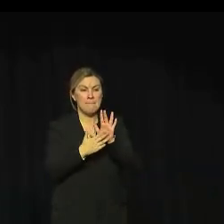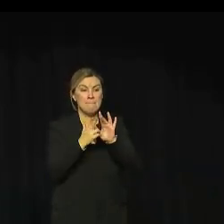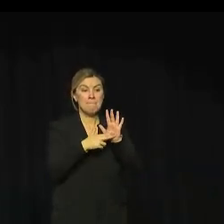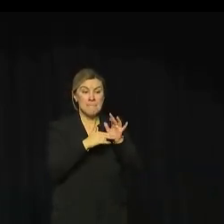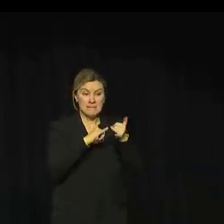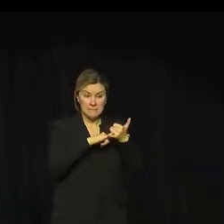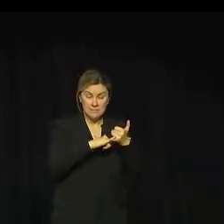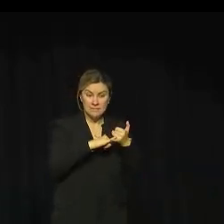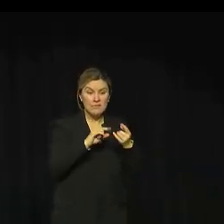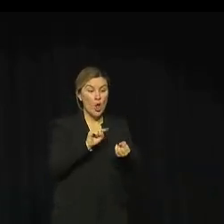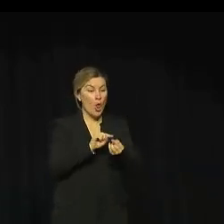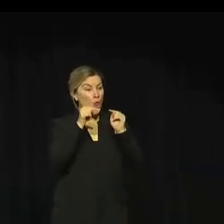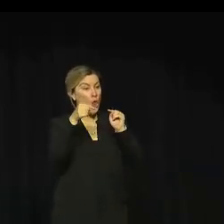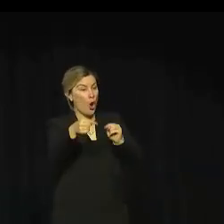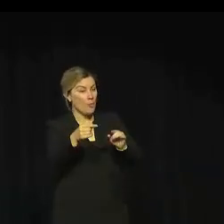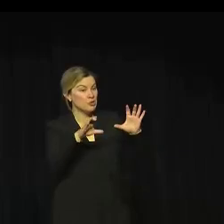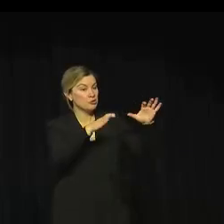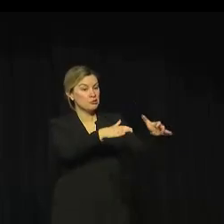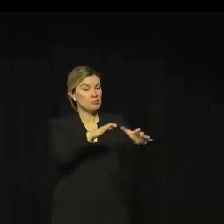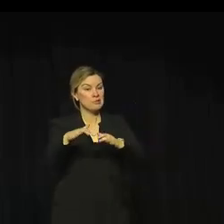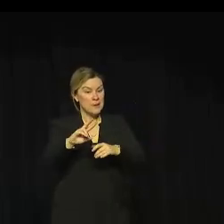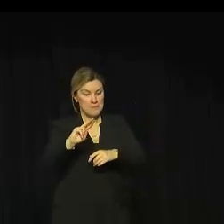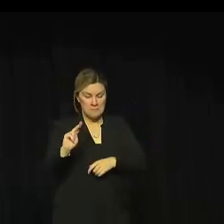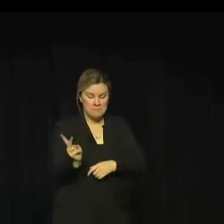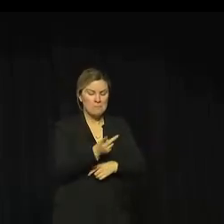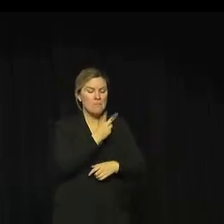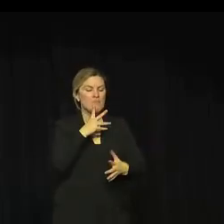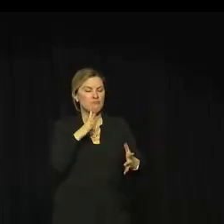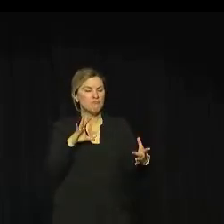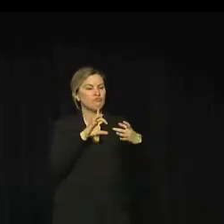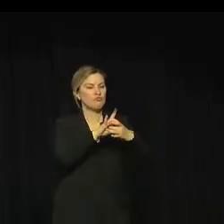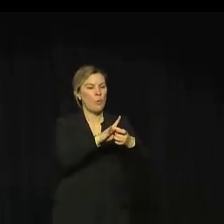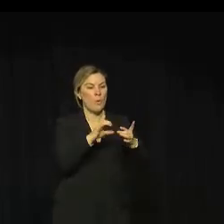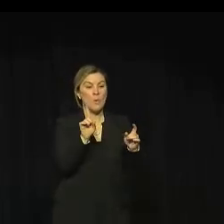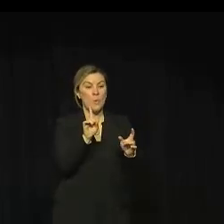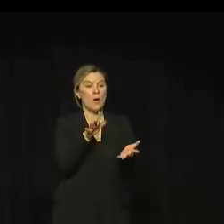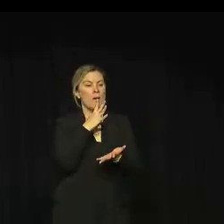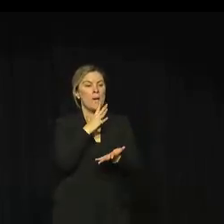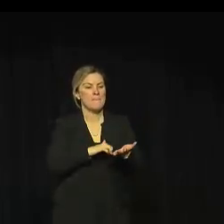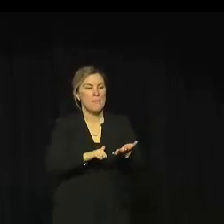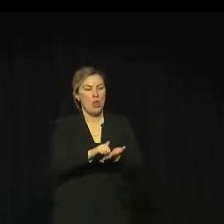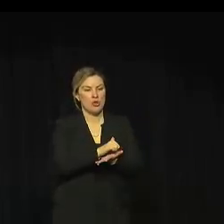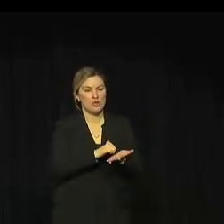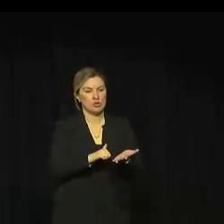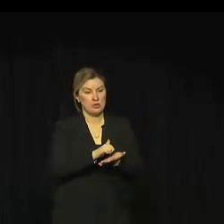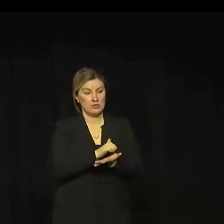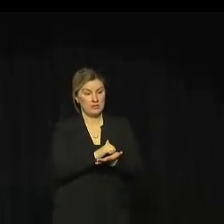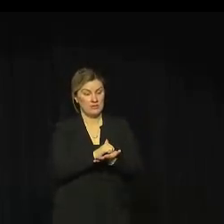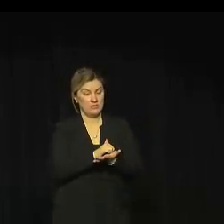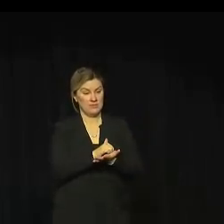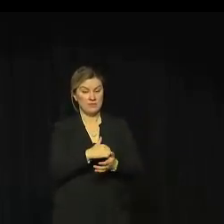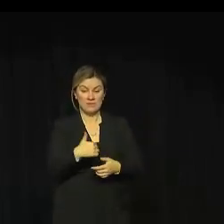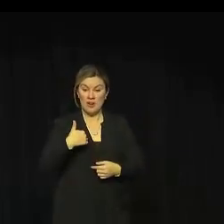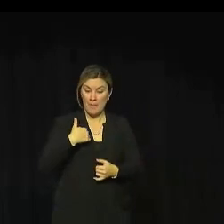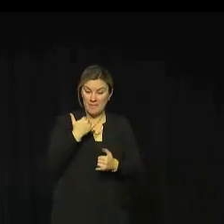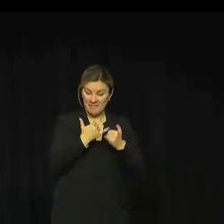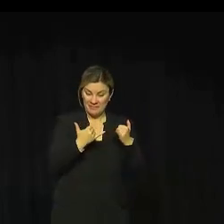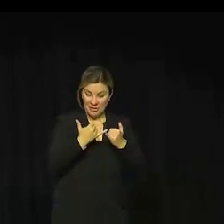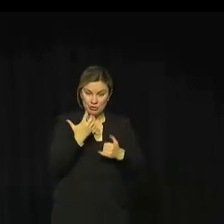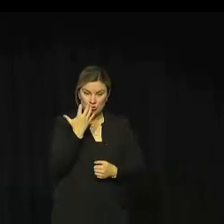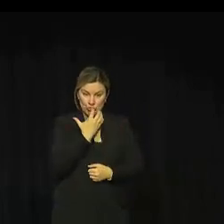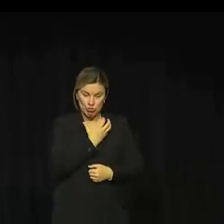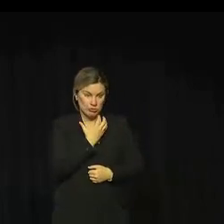parts of the Parliament, joined in an apology. I am very sorry. We are all